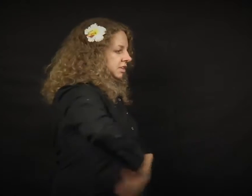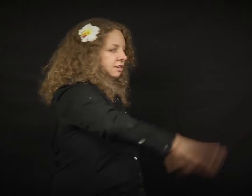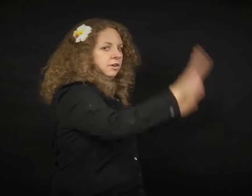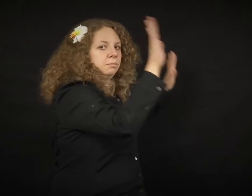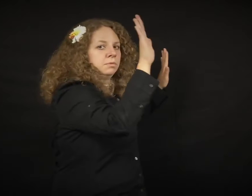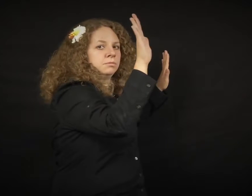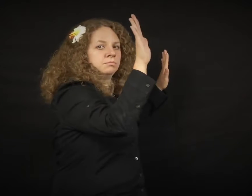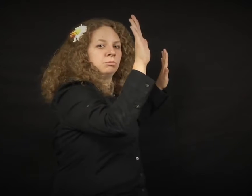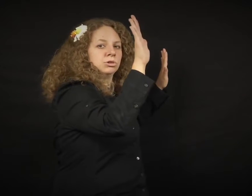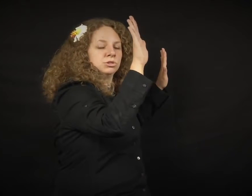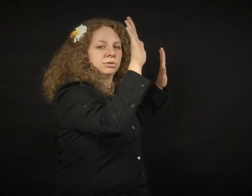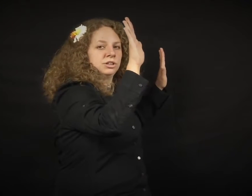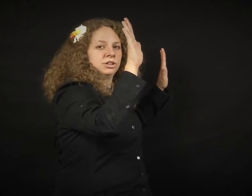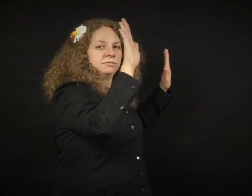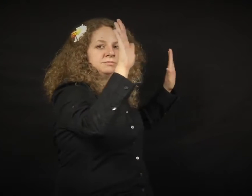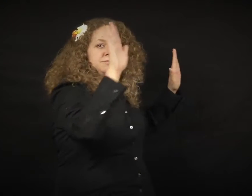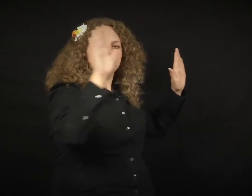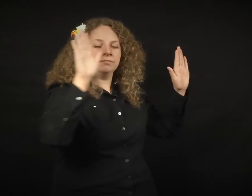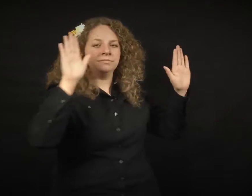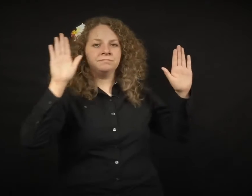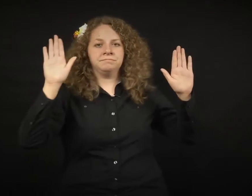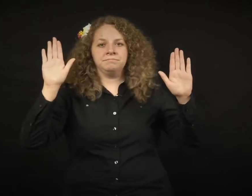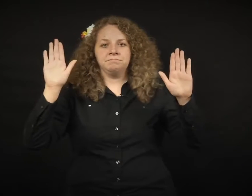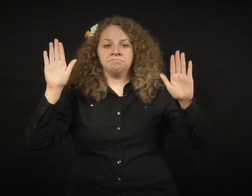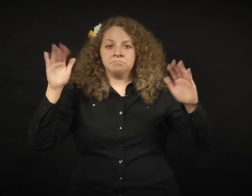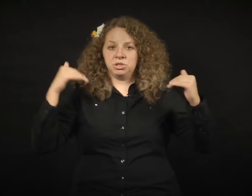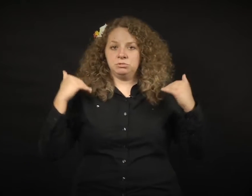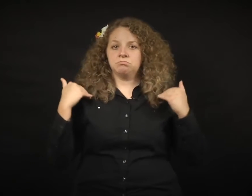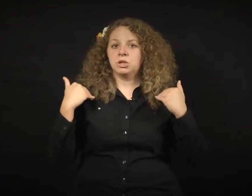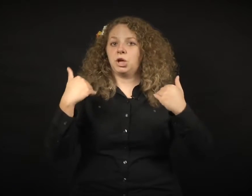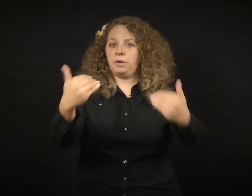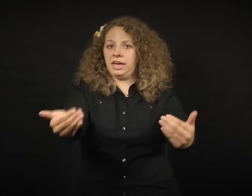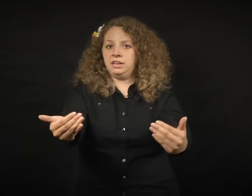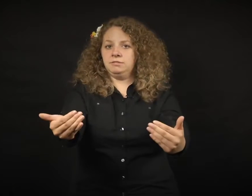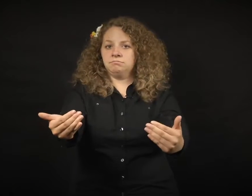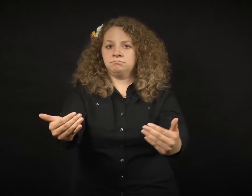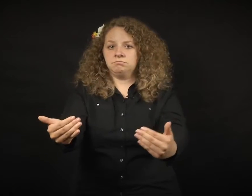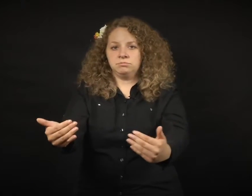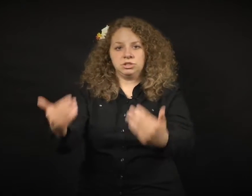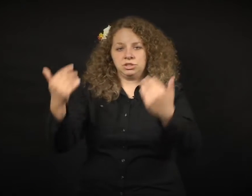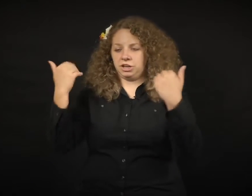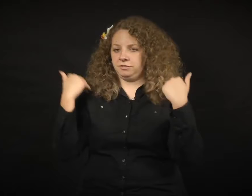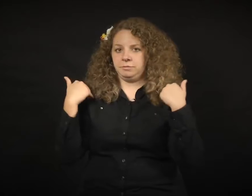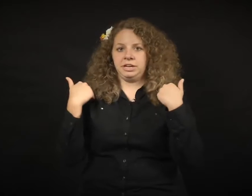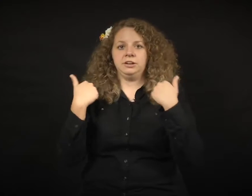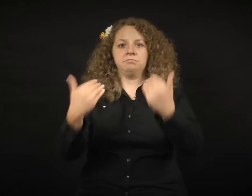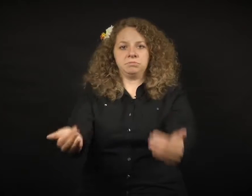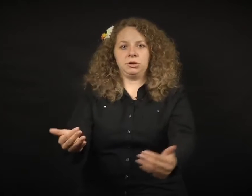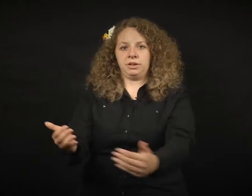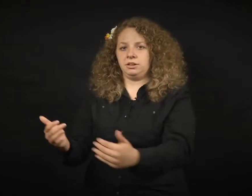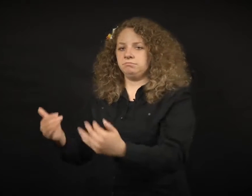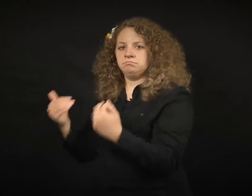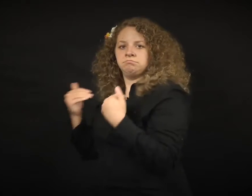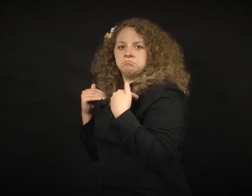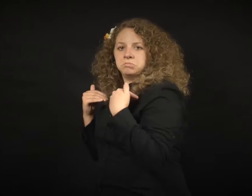give up or surrender, to go ahead, just starting from here and going on, go